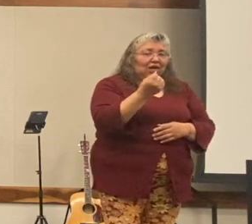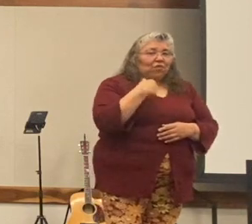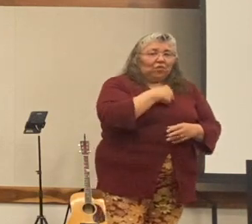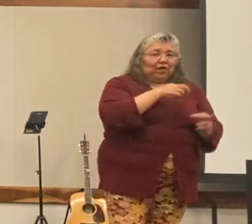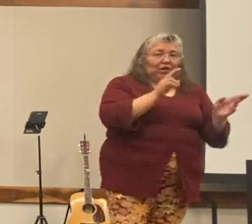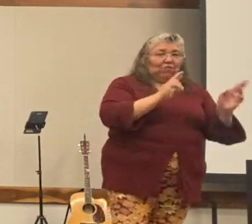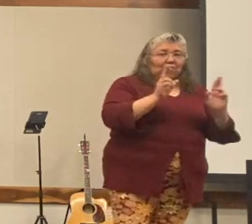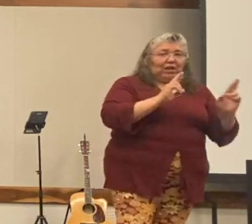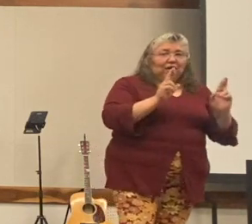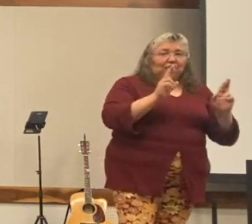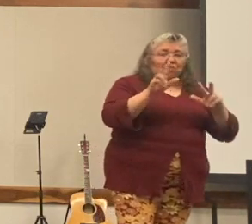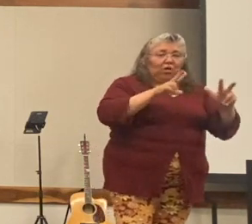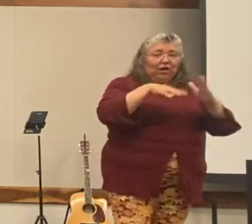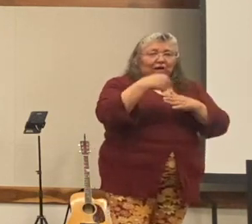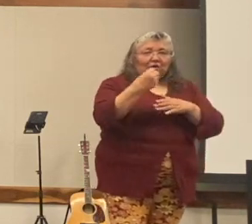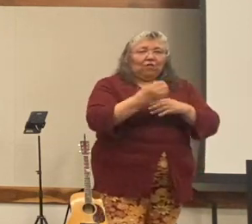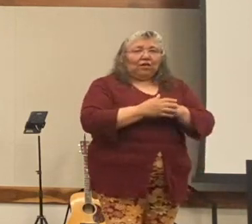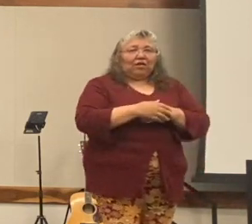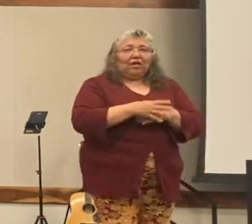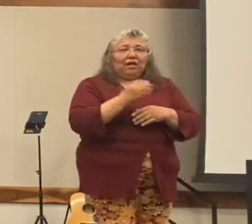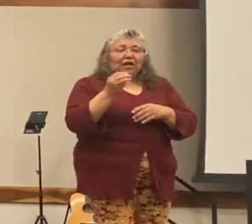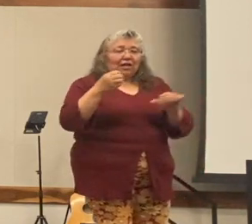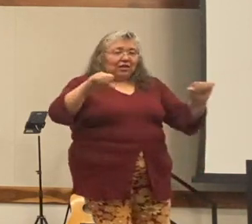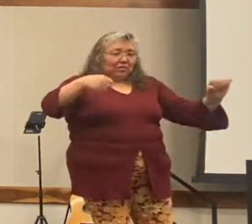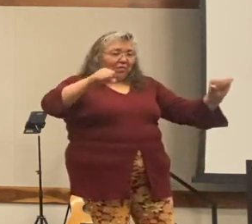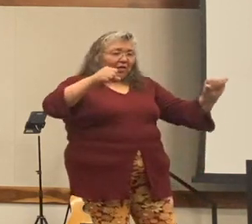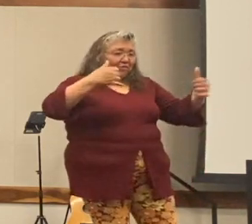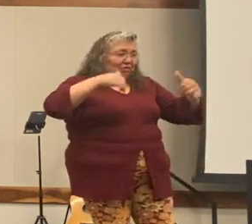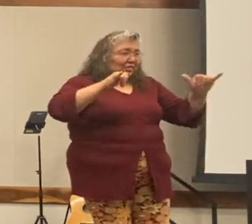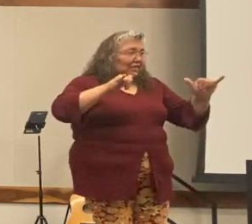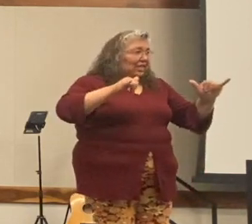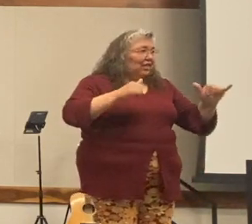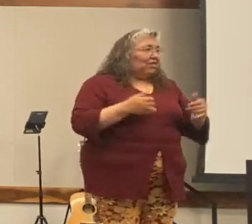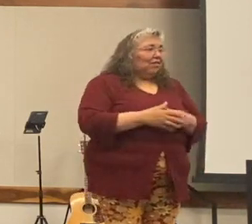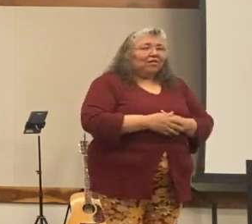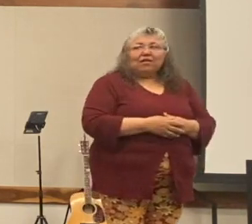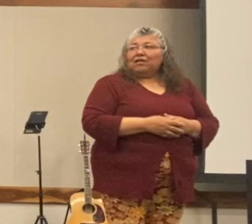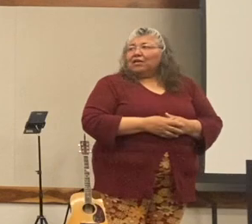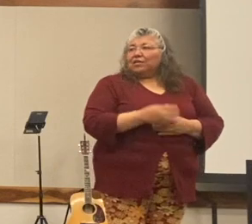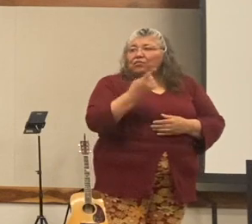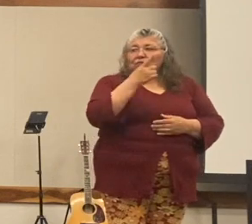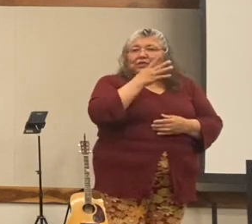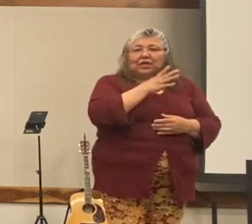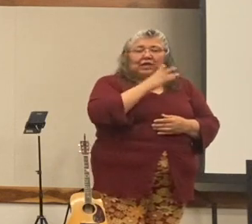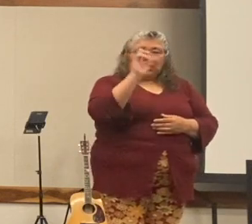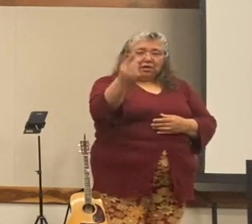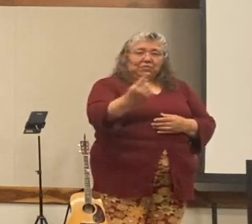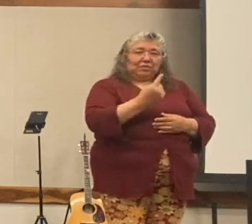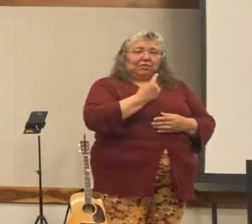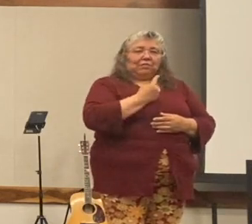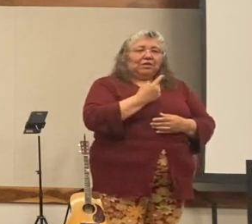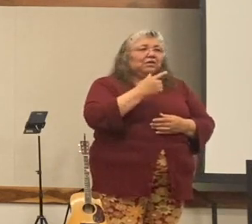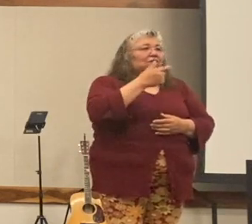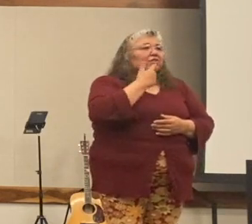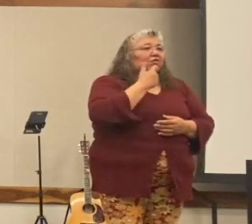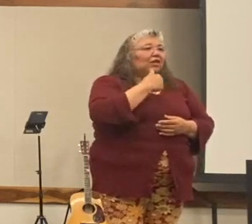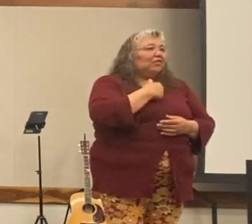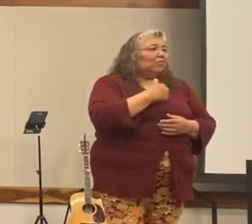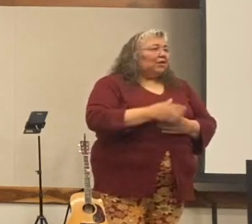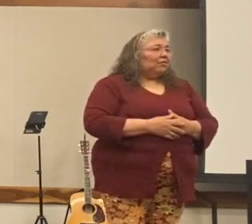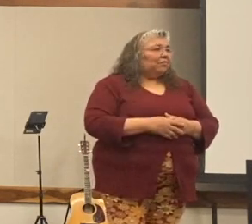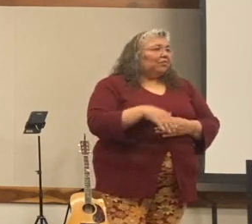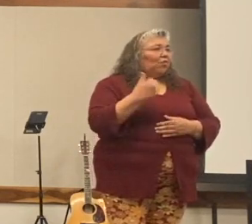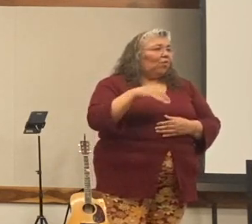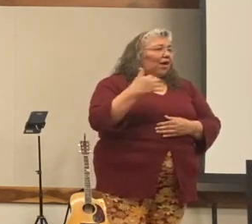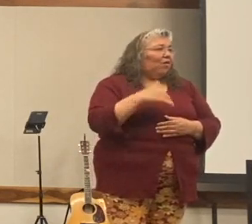getting ready to walk out, and the bikes are still going. It's revving, and this young lady comes up to me, and she says to me, she says,